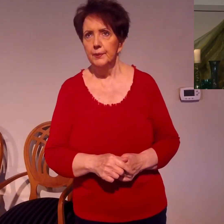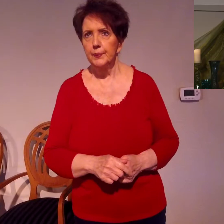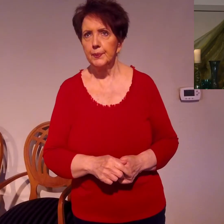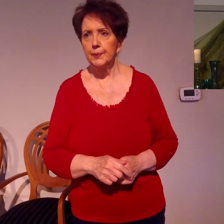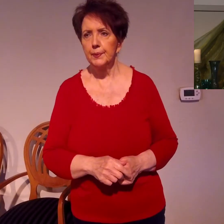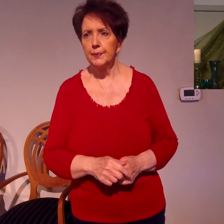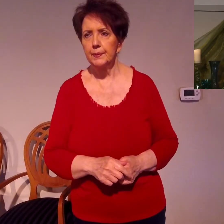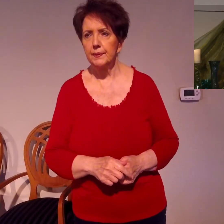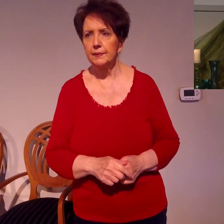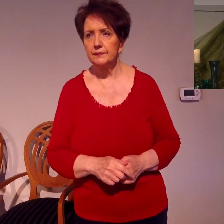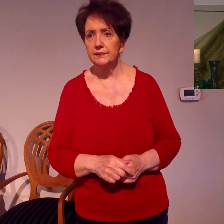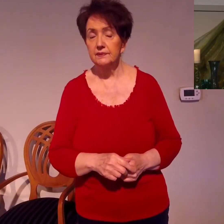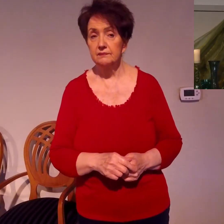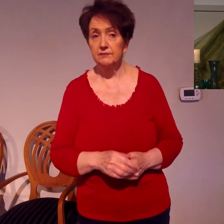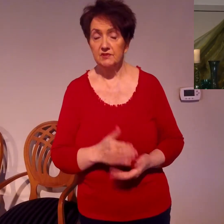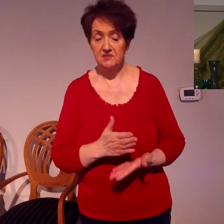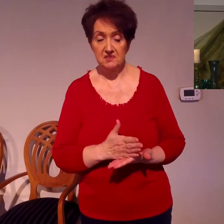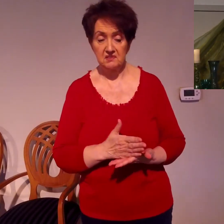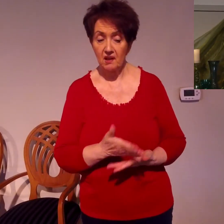And does it stop there?